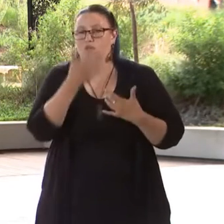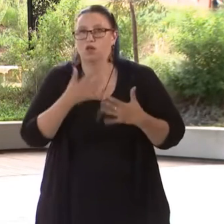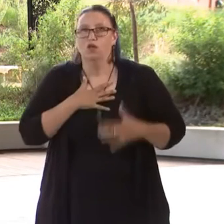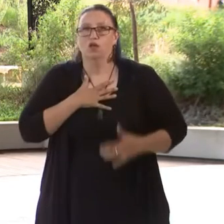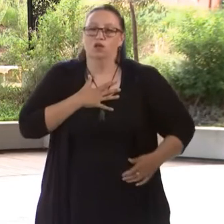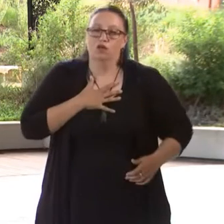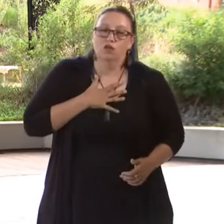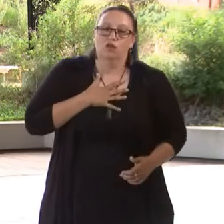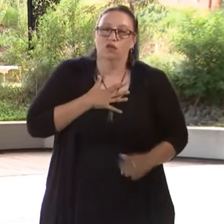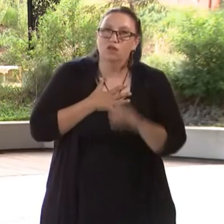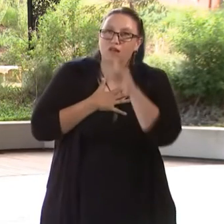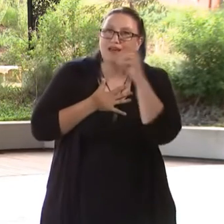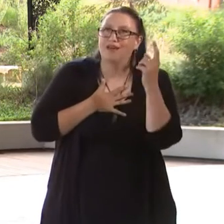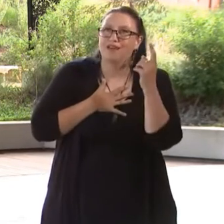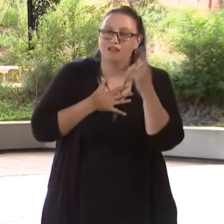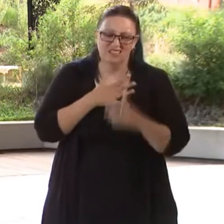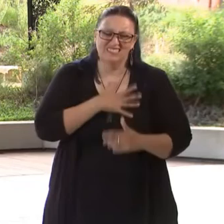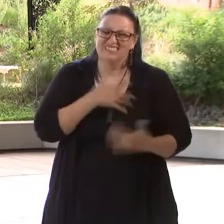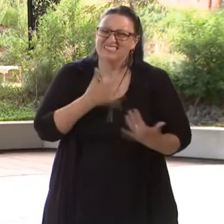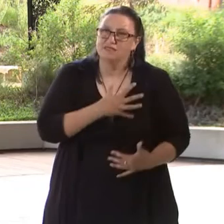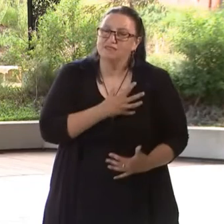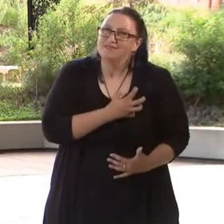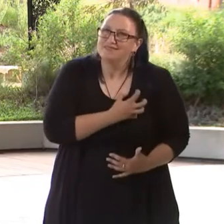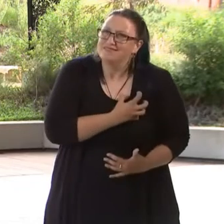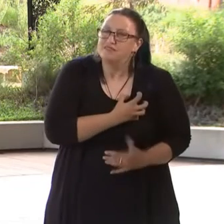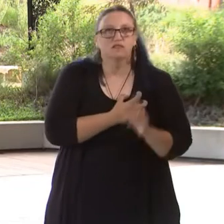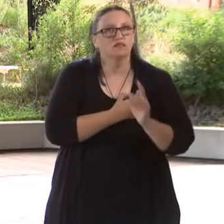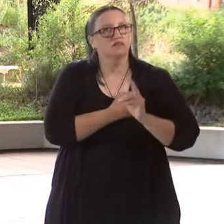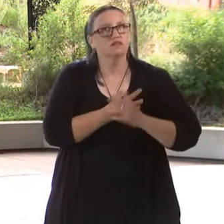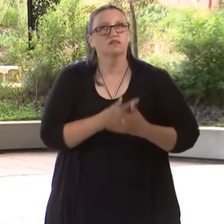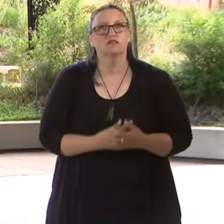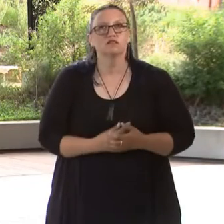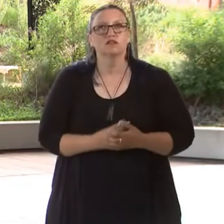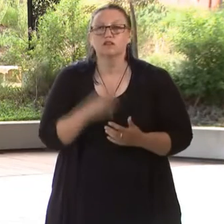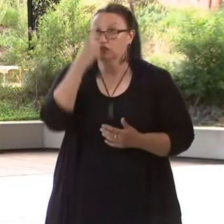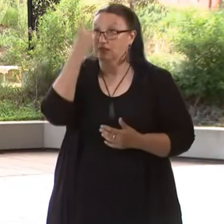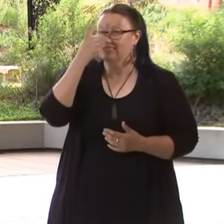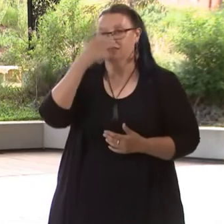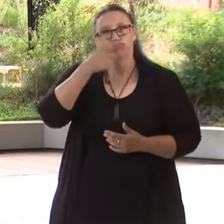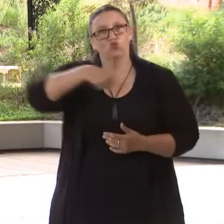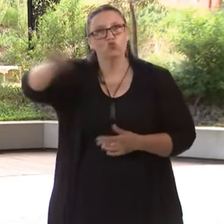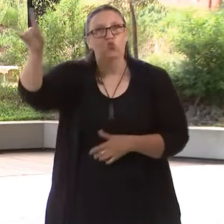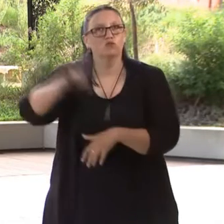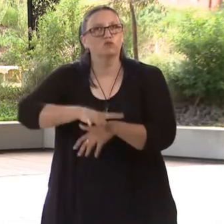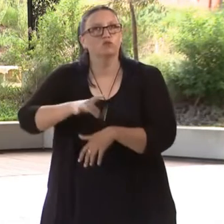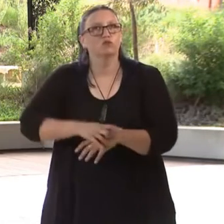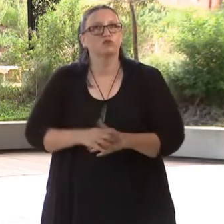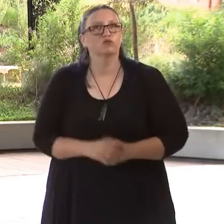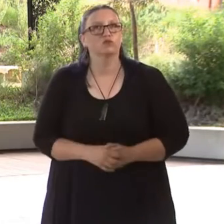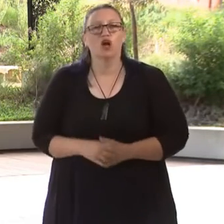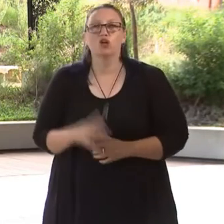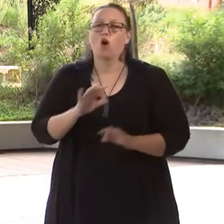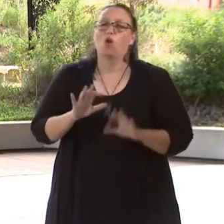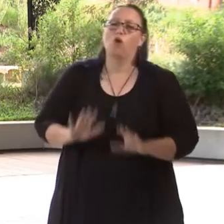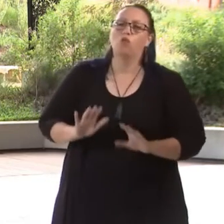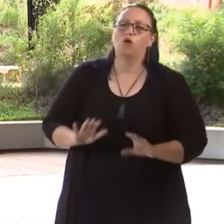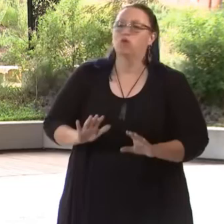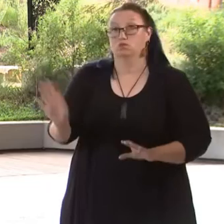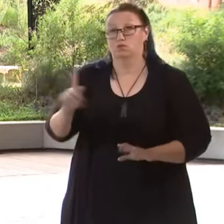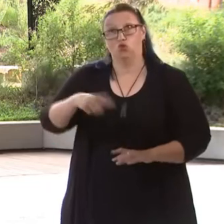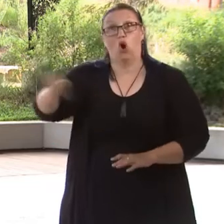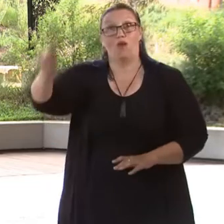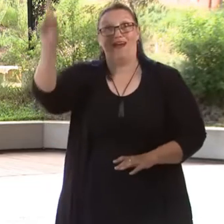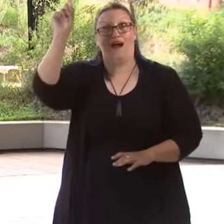you're breathless, if you have chest pain, if you're dizzy, please do not delay coming to hospital for